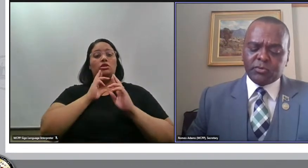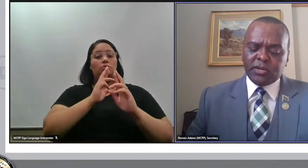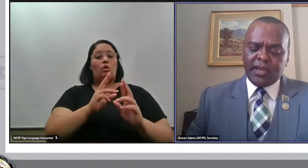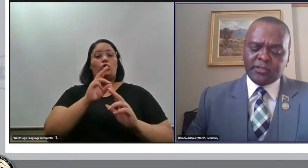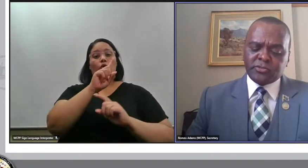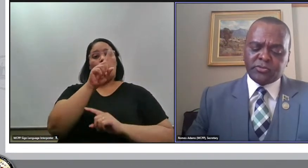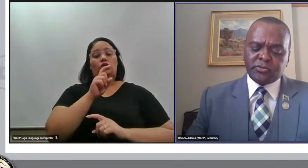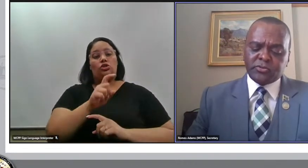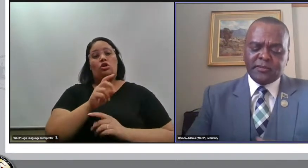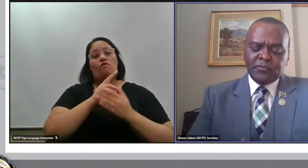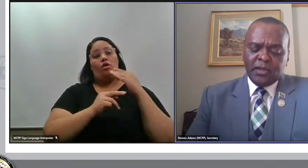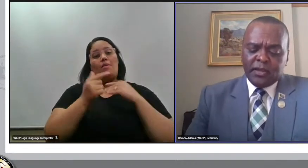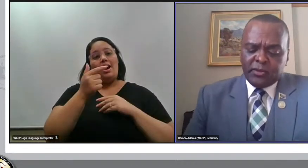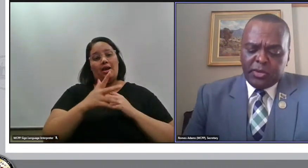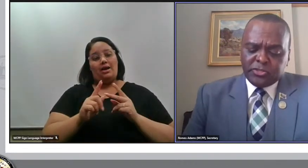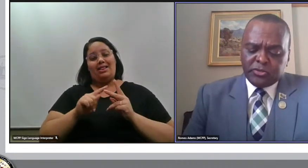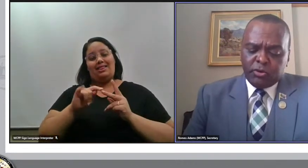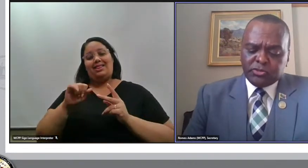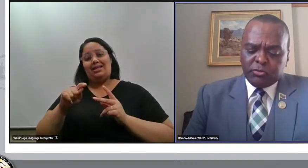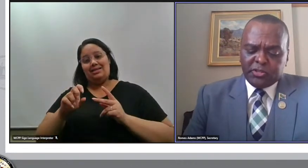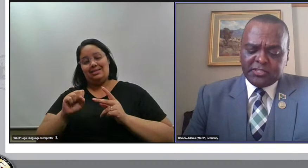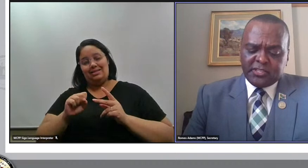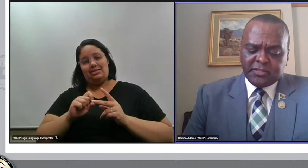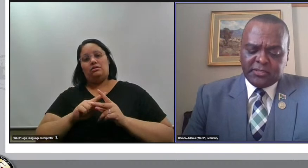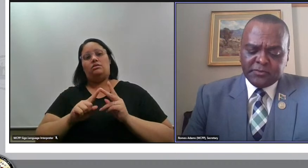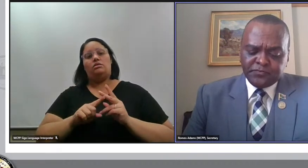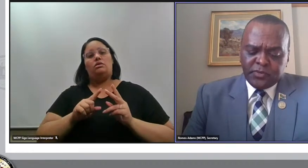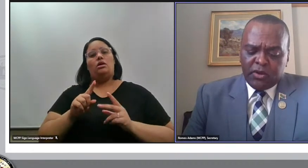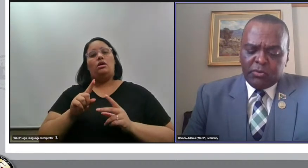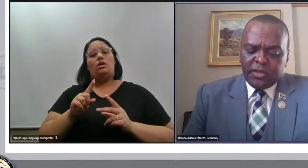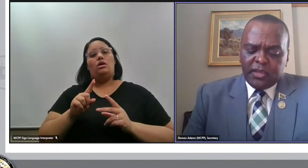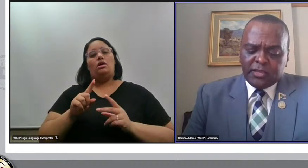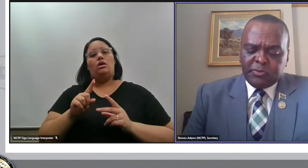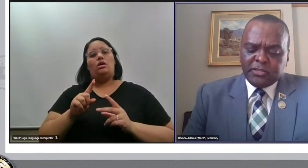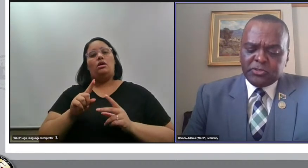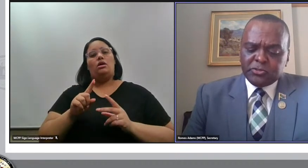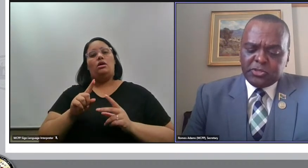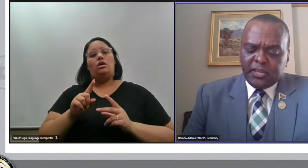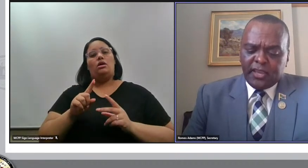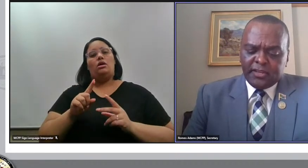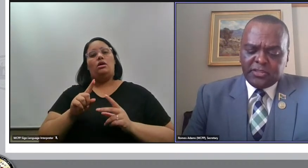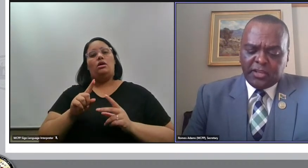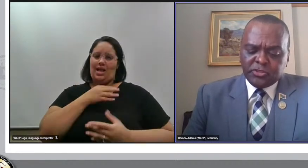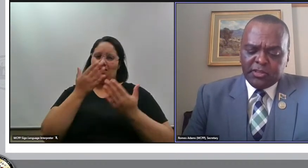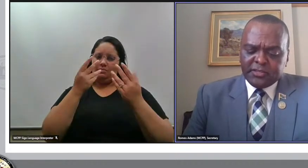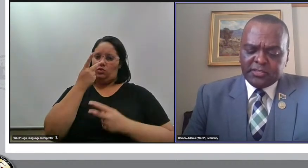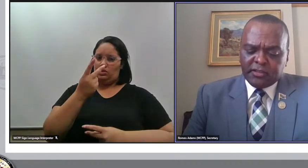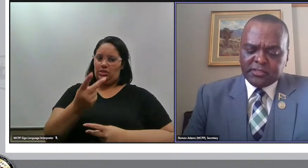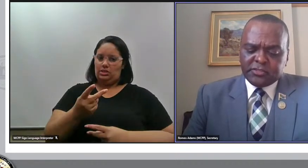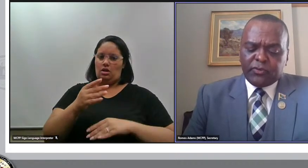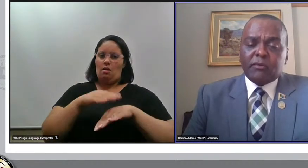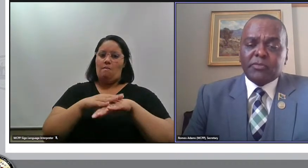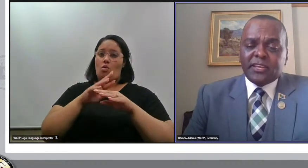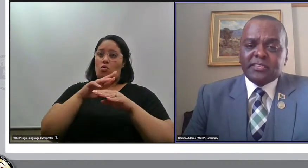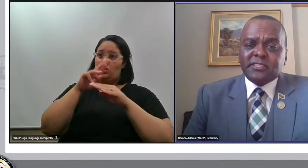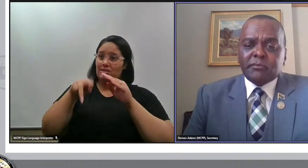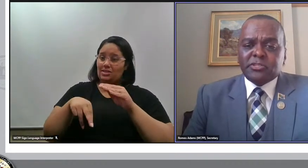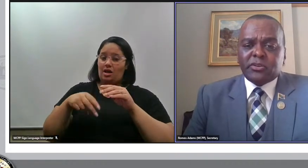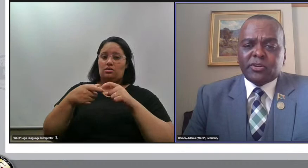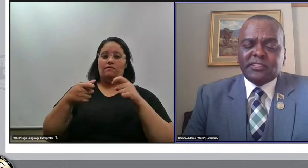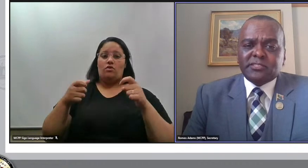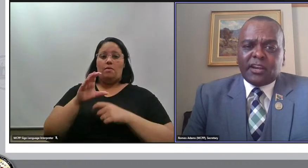Mr. Skriker will add to the comment. The question was, to what extent are we expecting to see any tangible results from